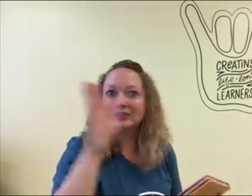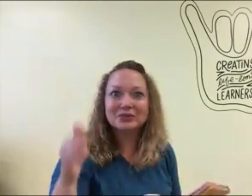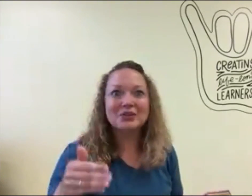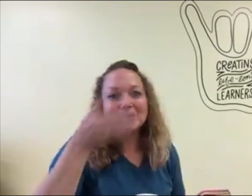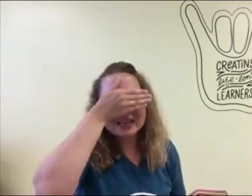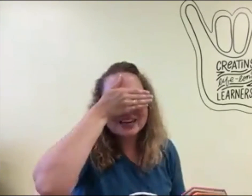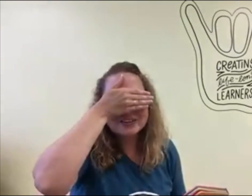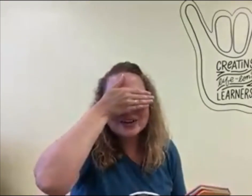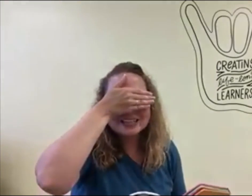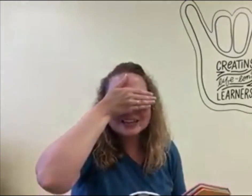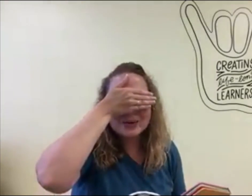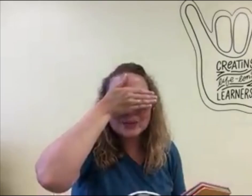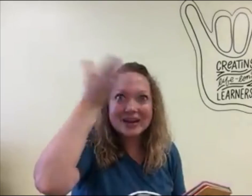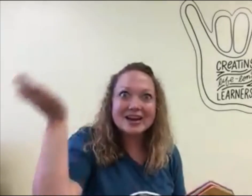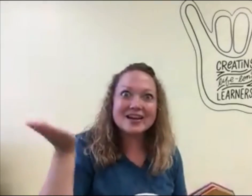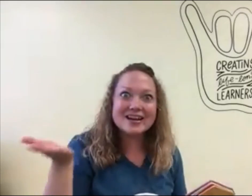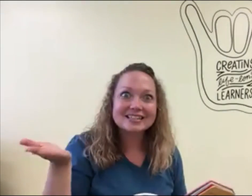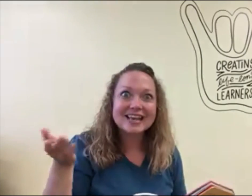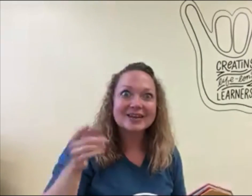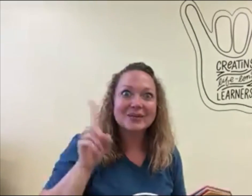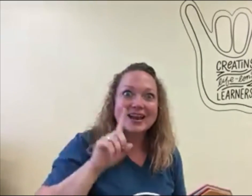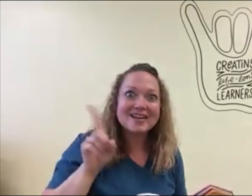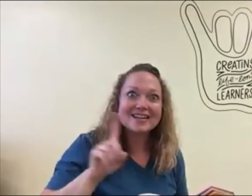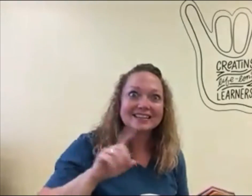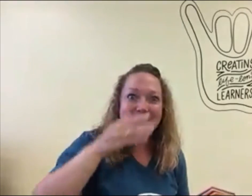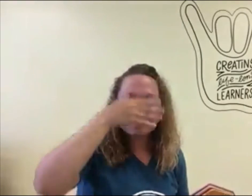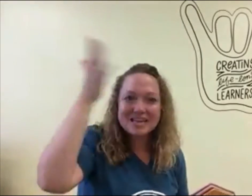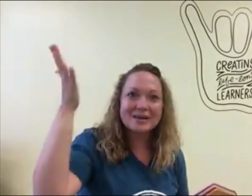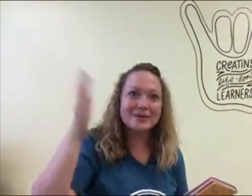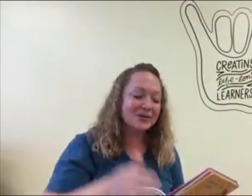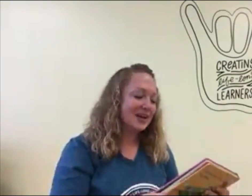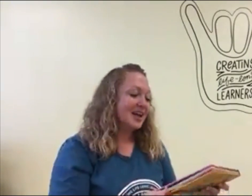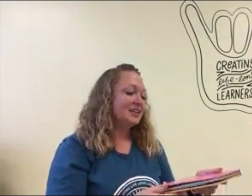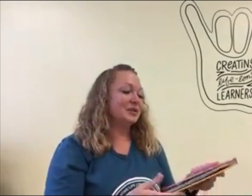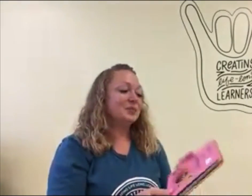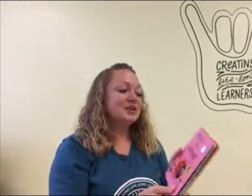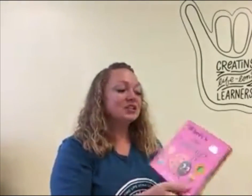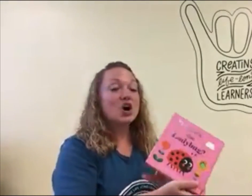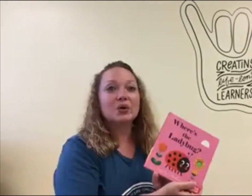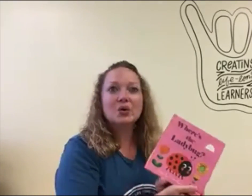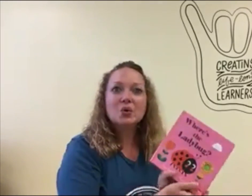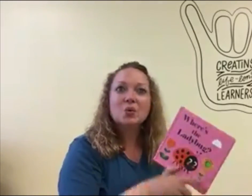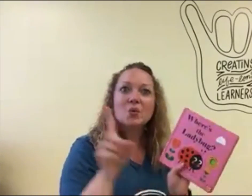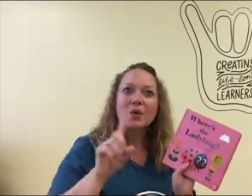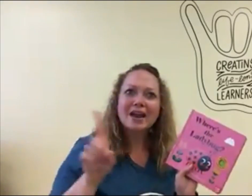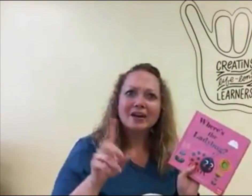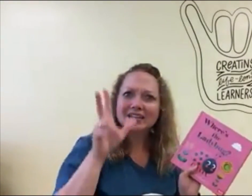your eyes and go, where is it? Where is it? Peekaboo. So the book is called Where is Ladybug?